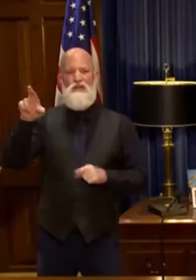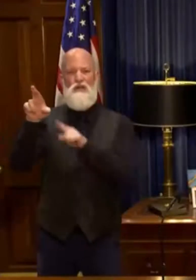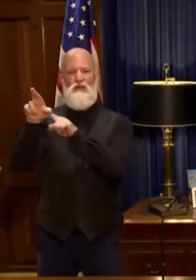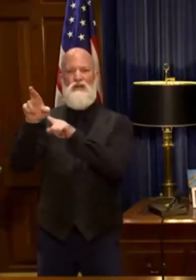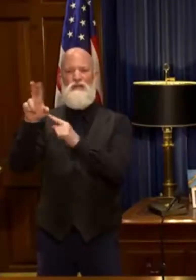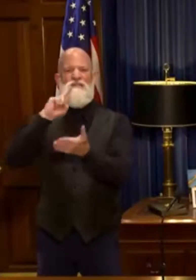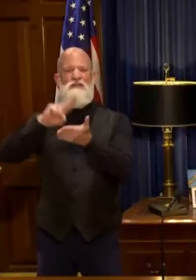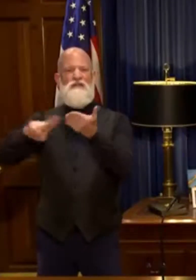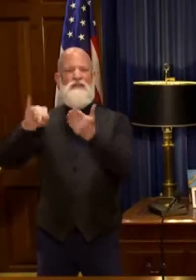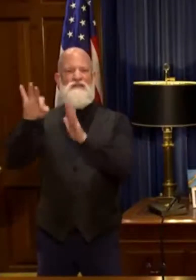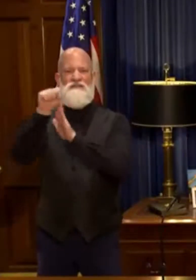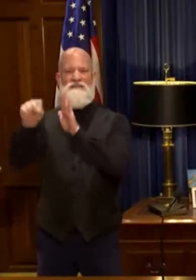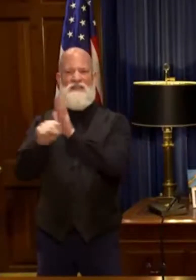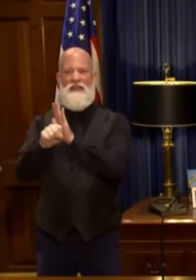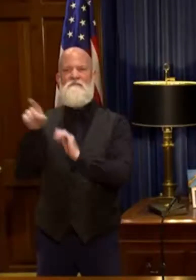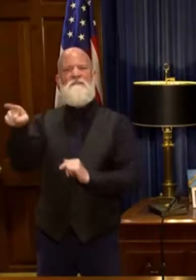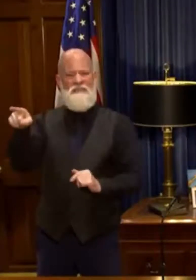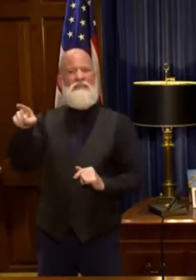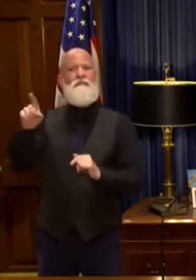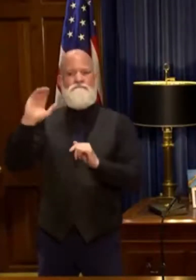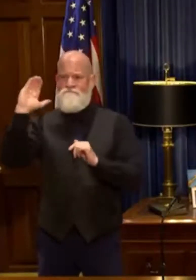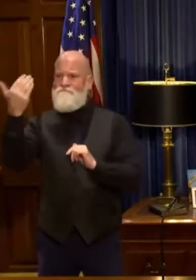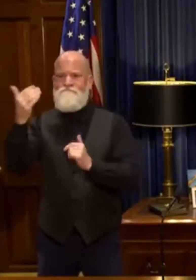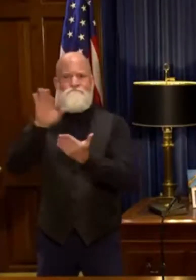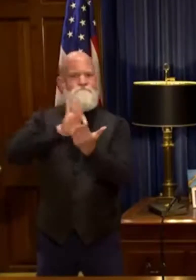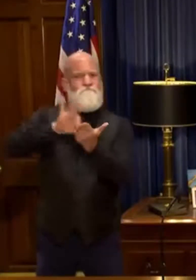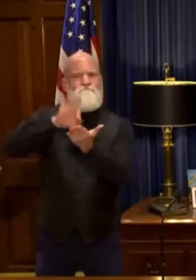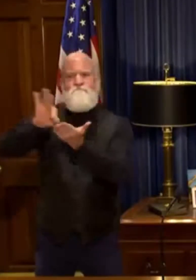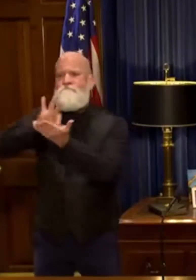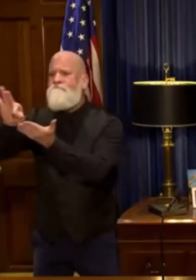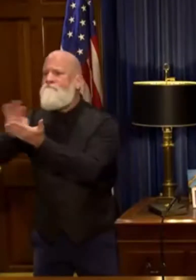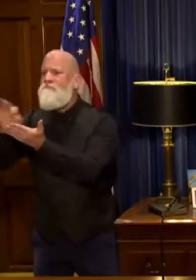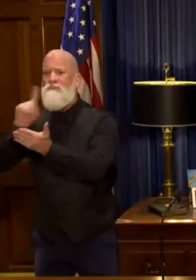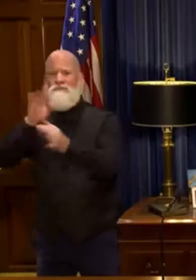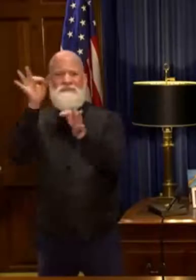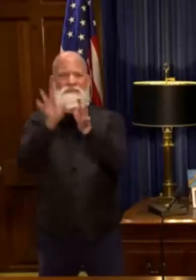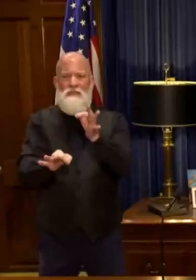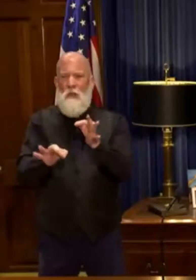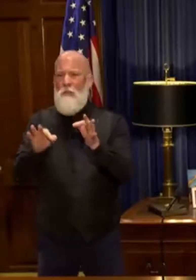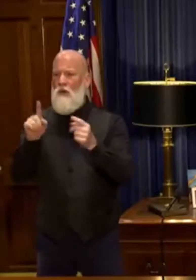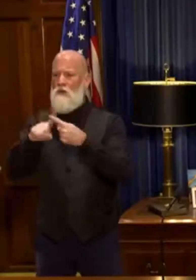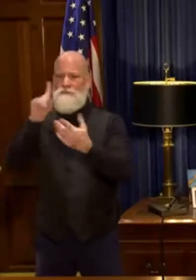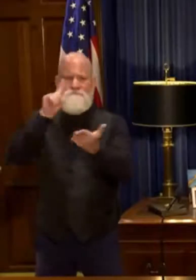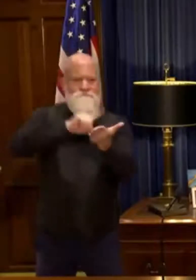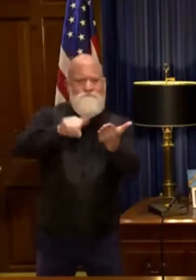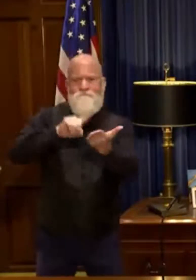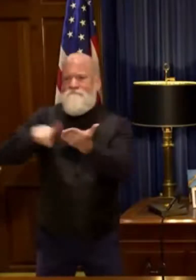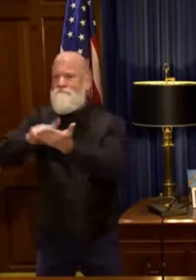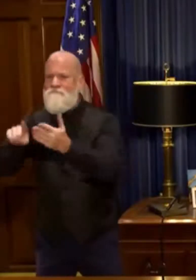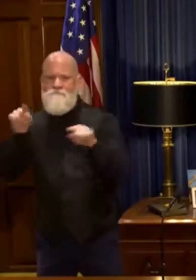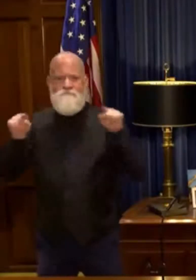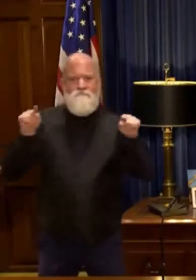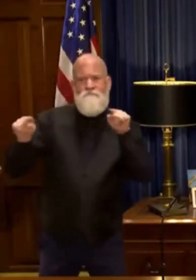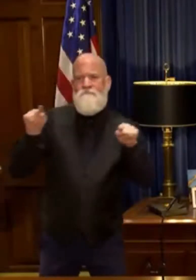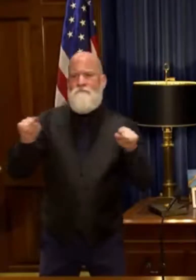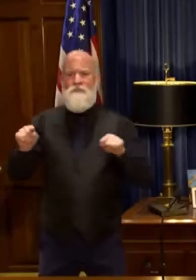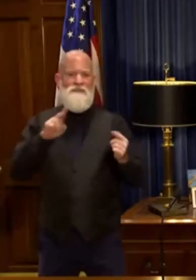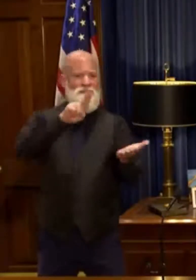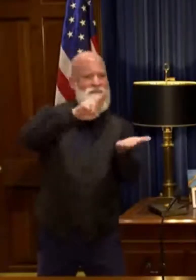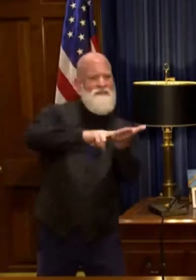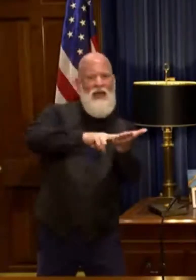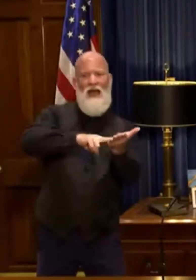to conduct a sample audit of signatures on the absentee ballot envelopes and compare those to the signatures